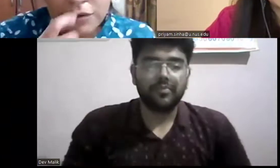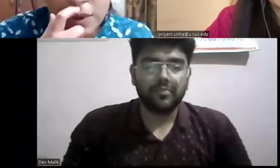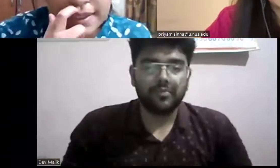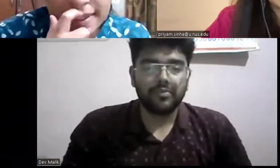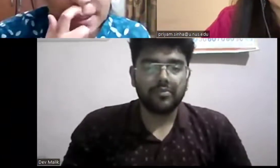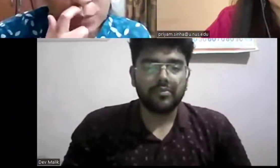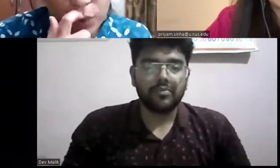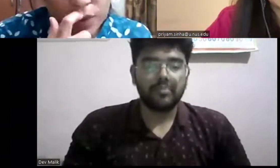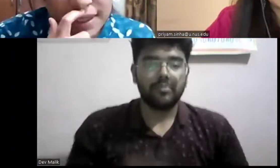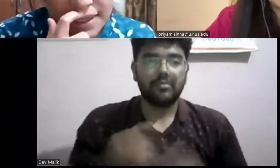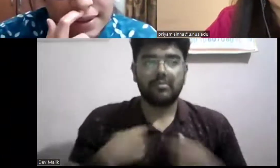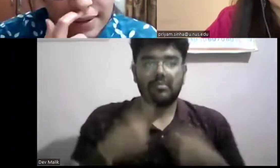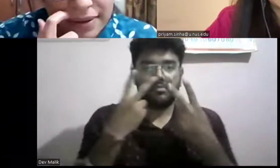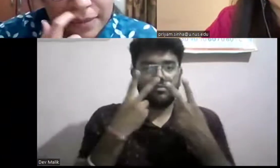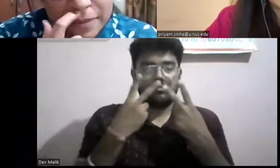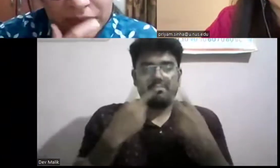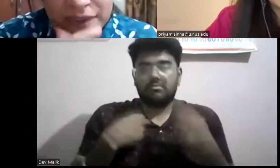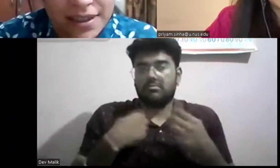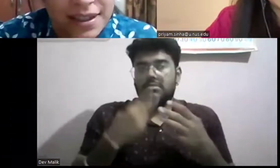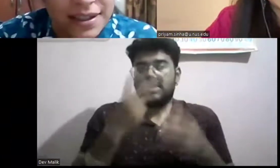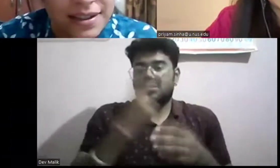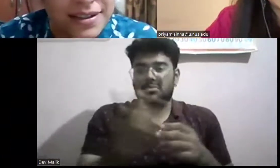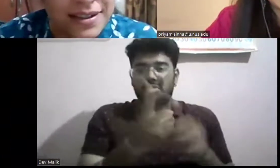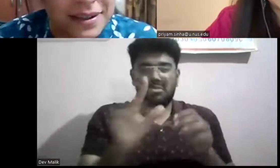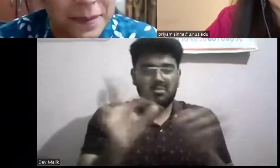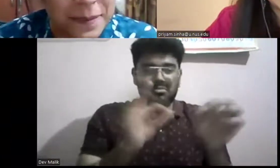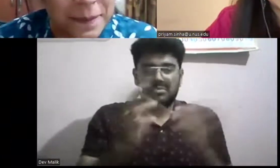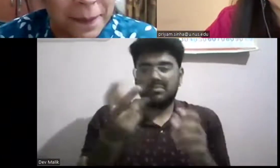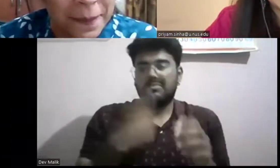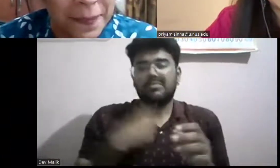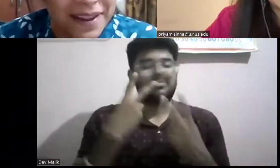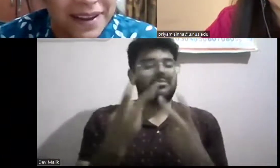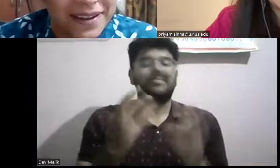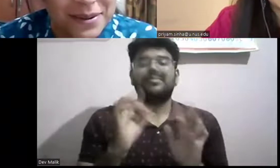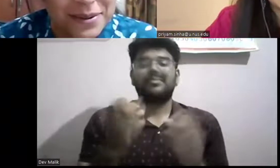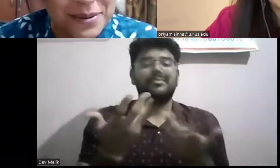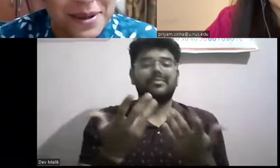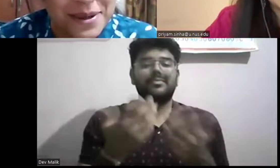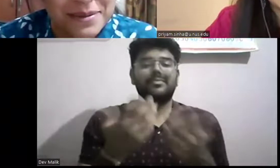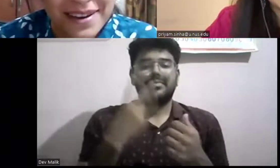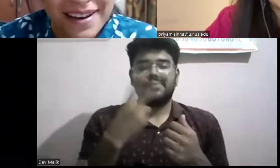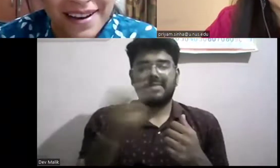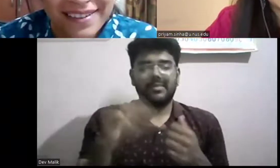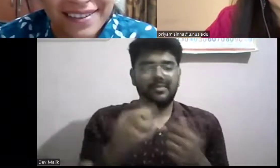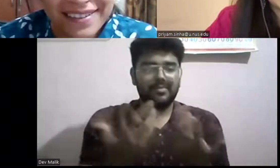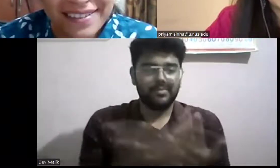Actually, I have not seen both these series. Okay. Or